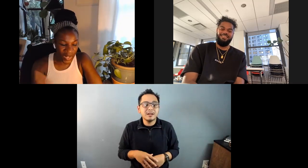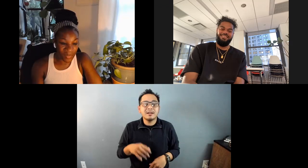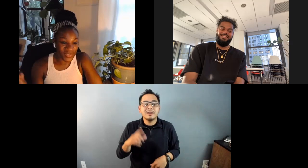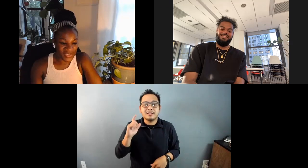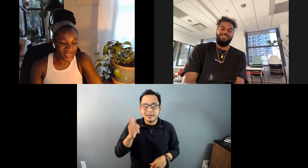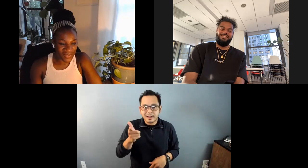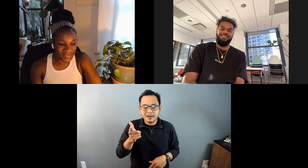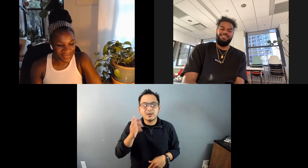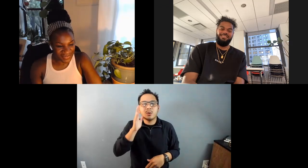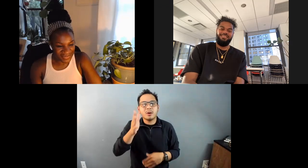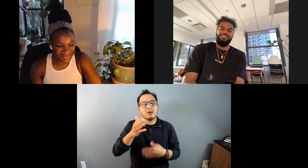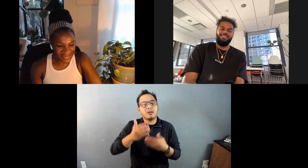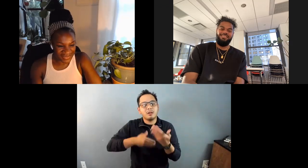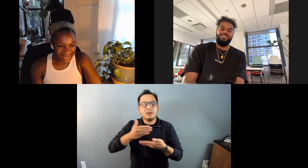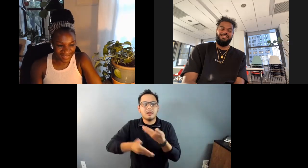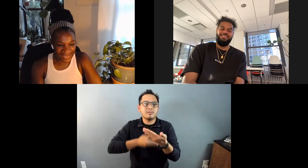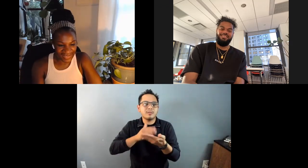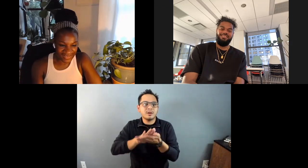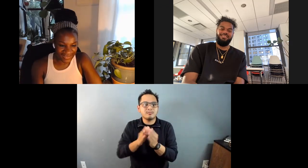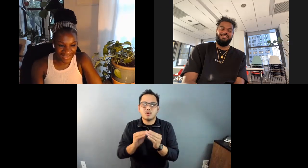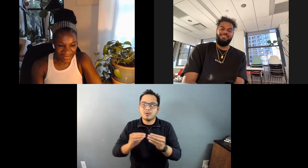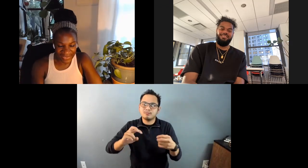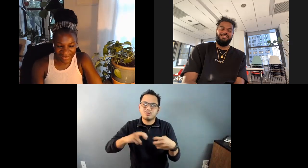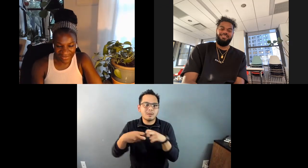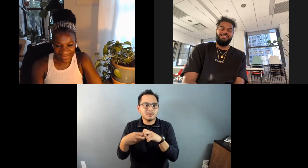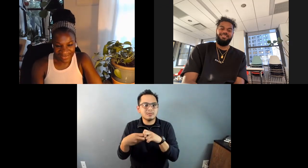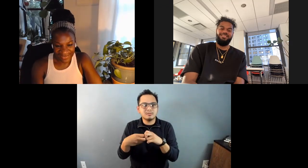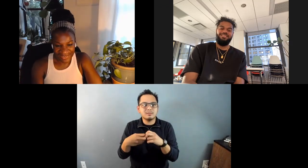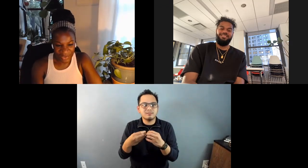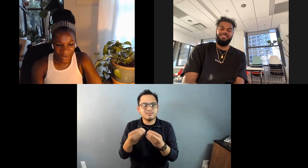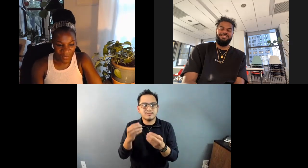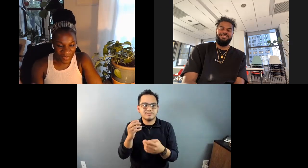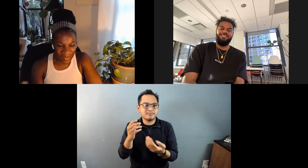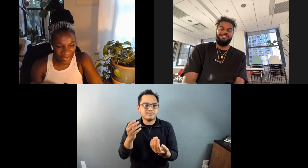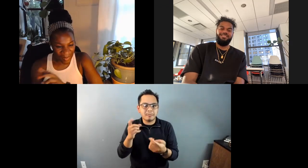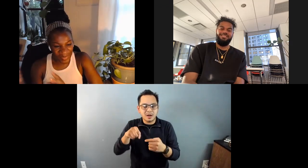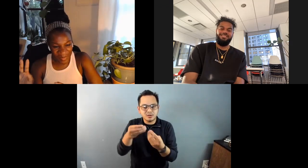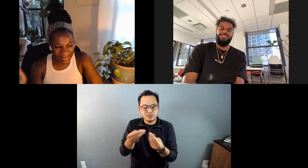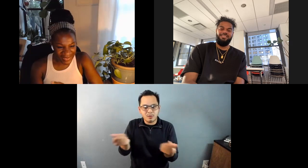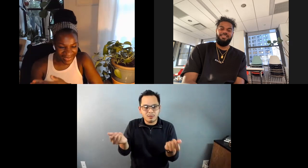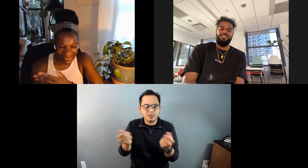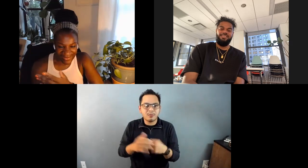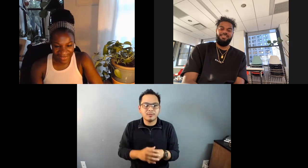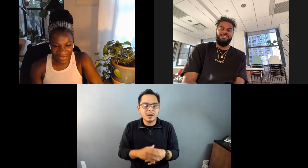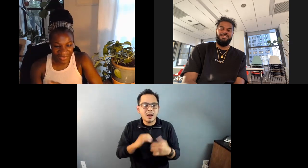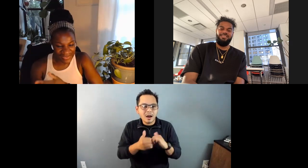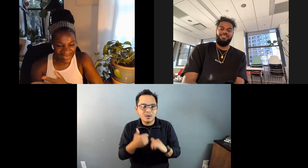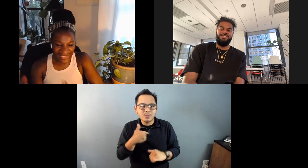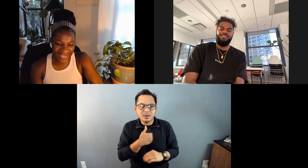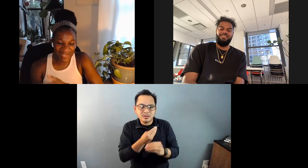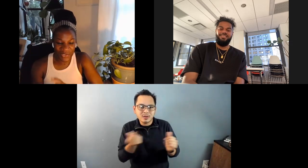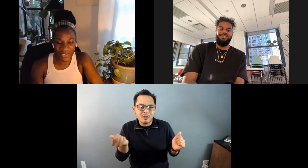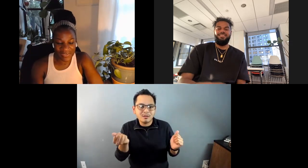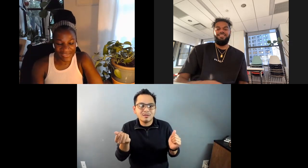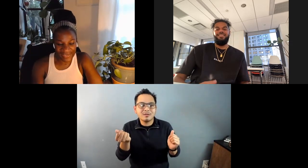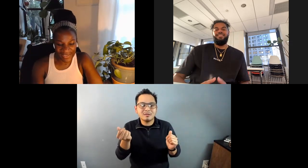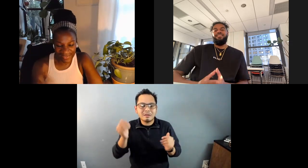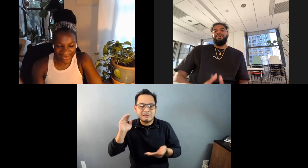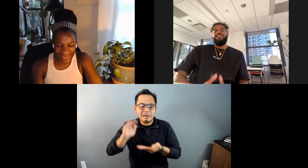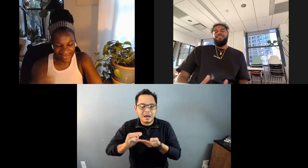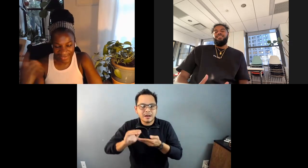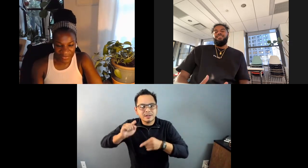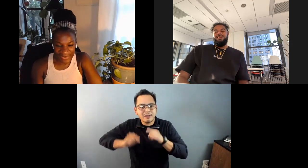it's weird because like they're clearly separate, and you learn that later and stuff. But Yeah. as you're growing up, because you're in Queens,